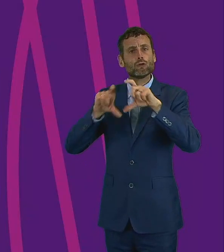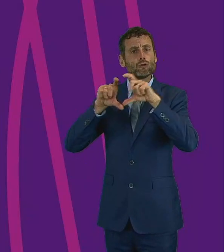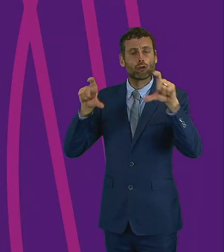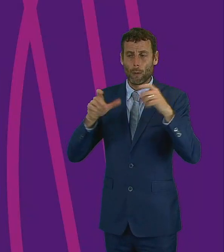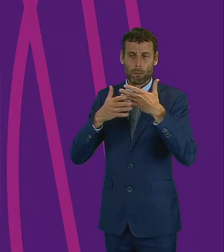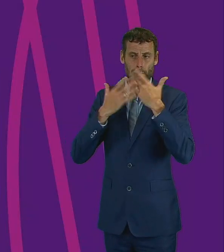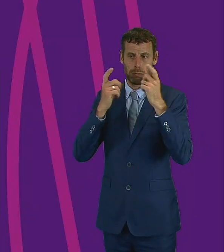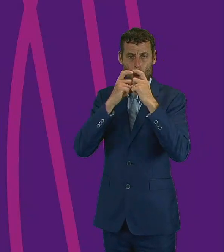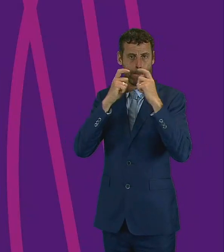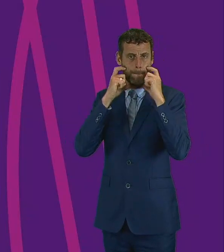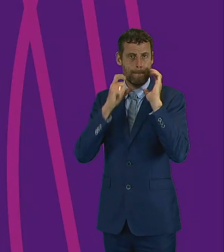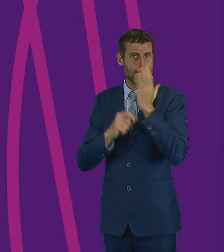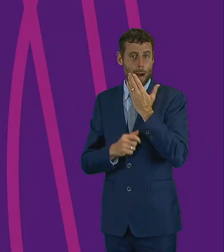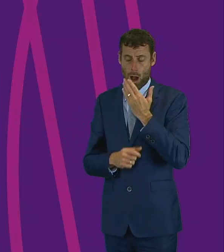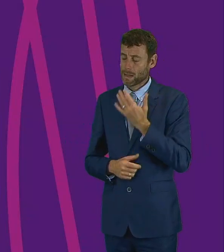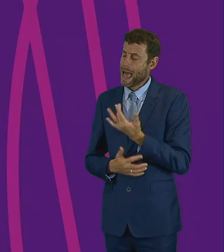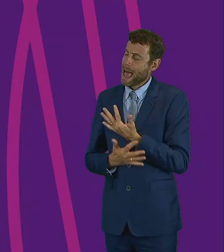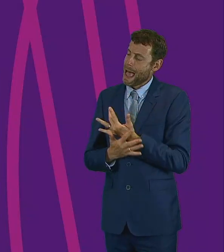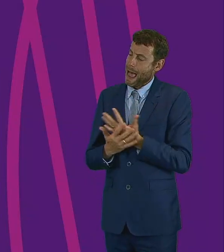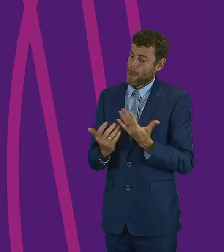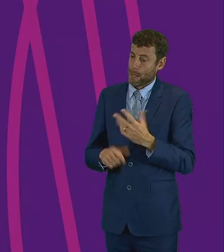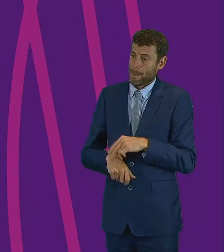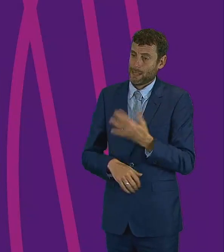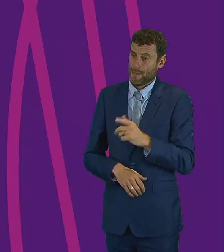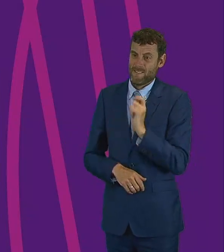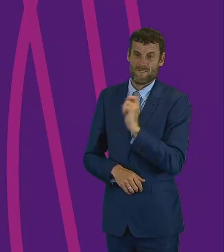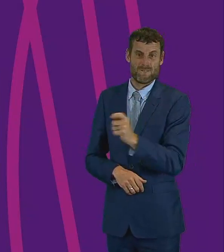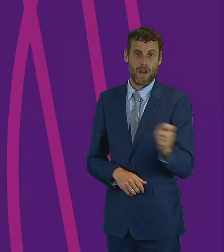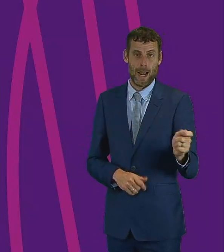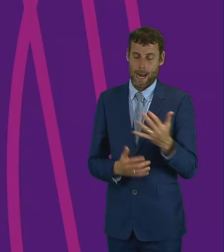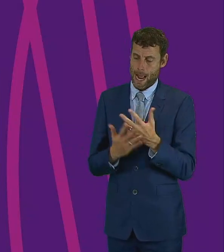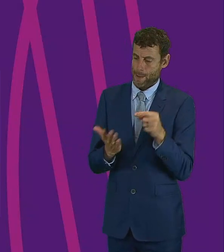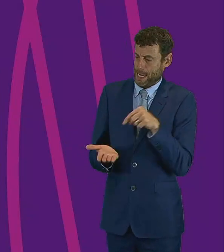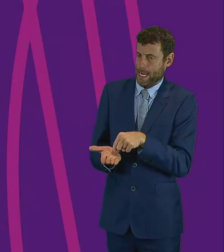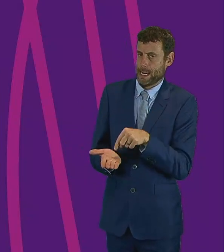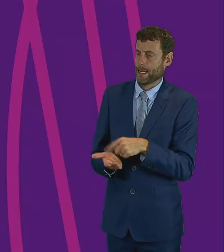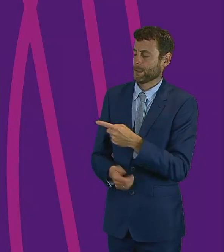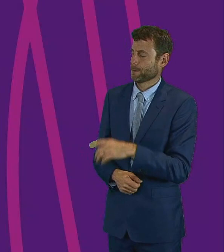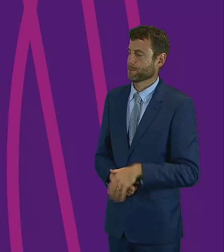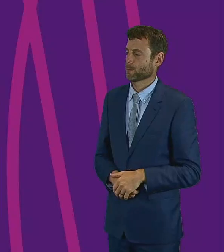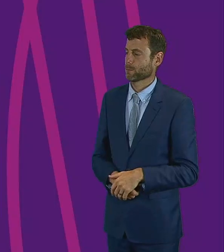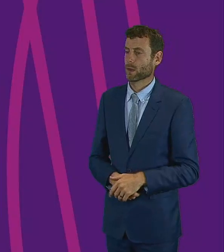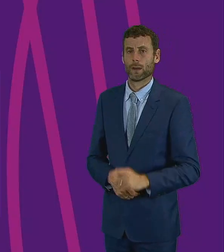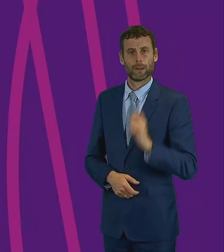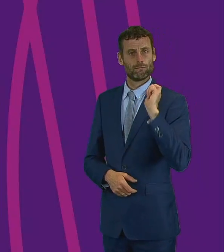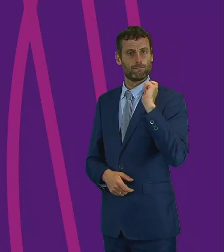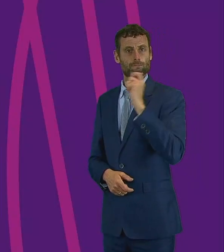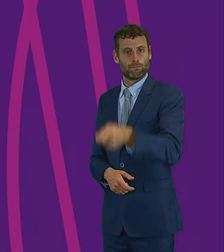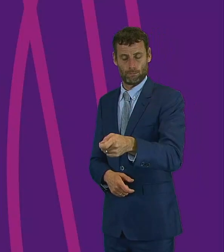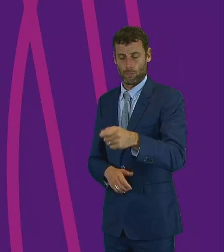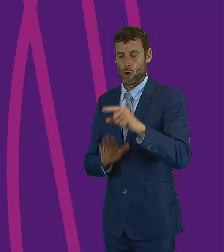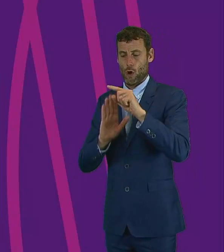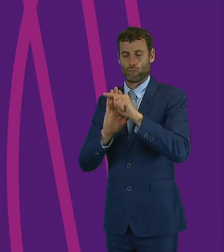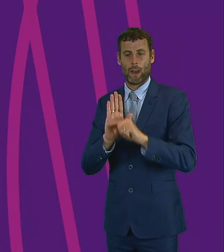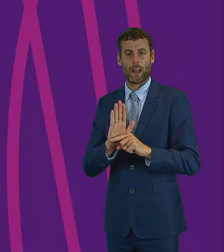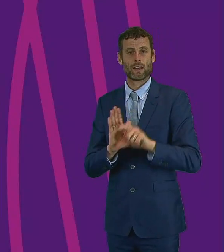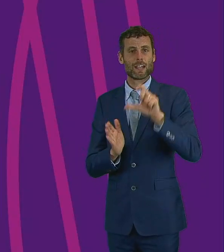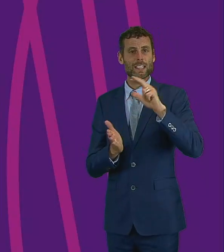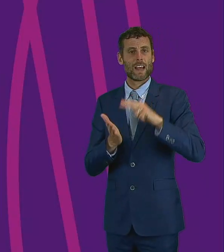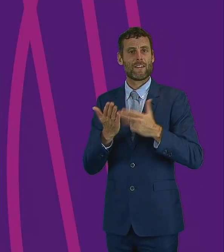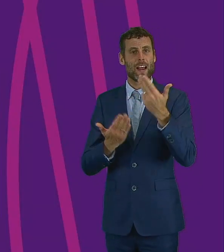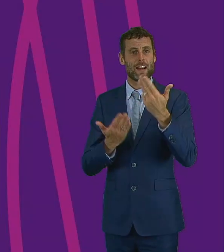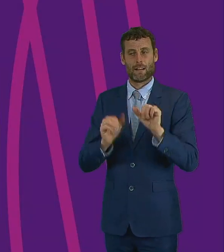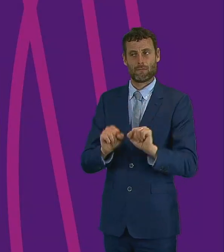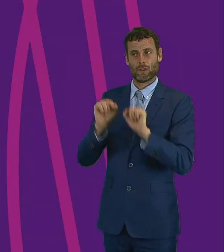since they became mandatory and enforceable by the police? First Minister. The enforcement of the coronavirus regulations is a matter for the